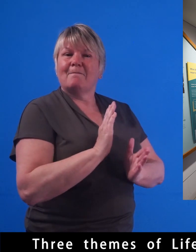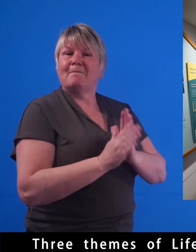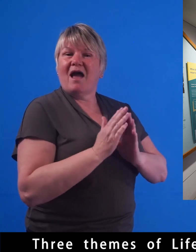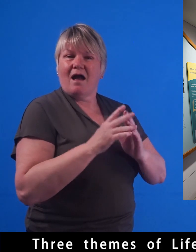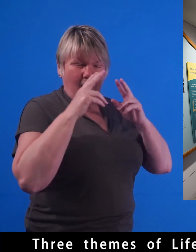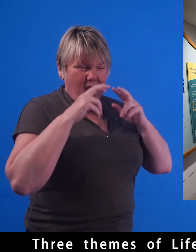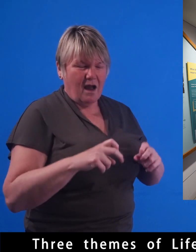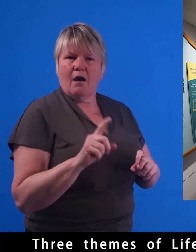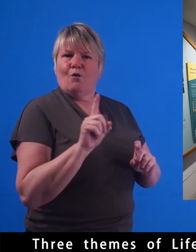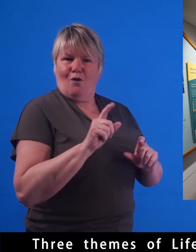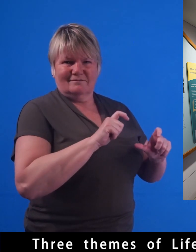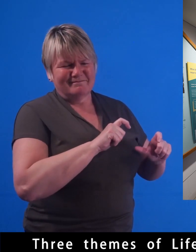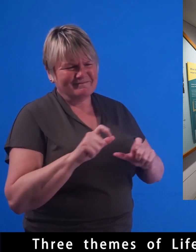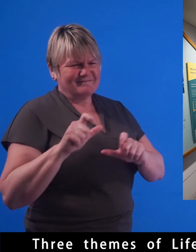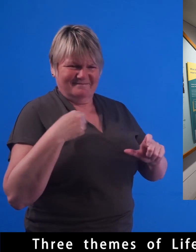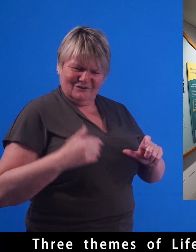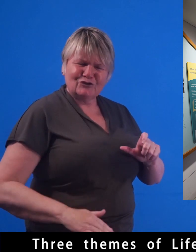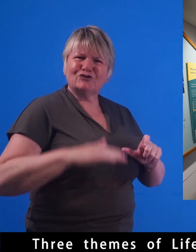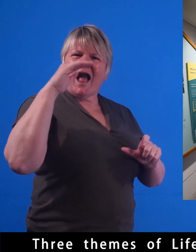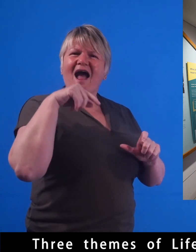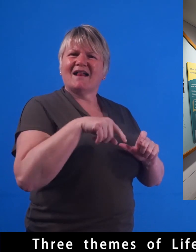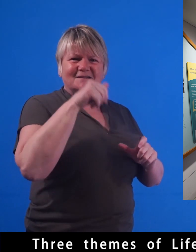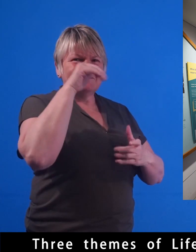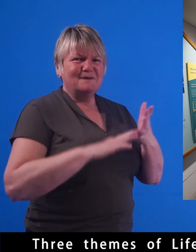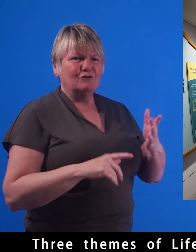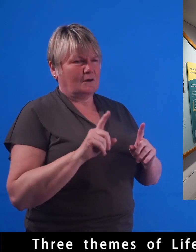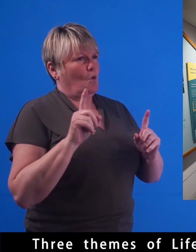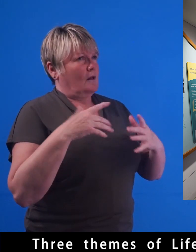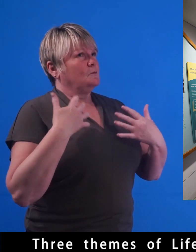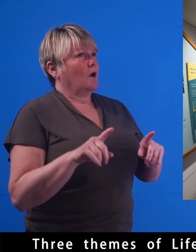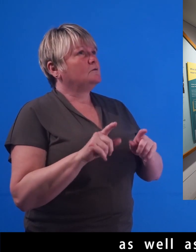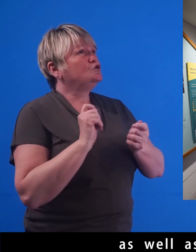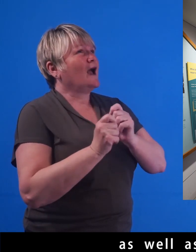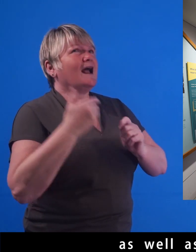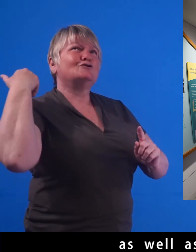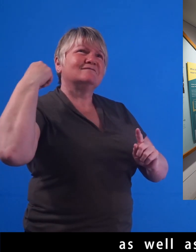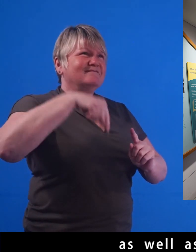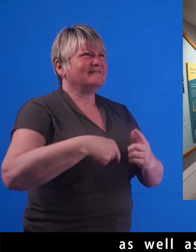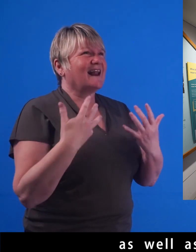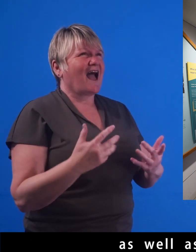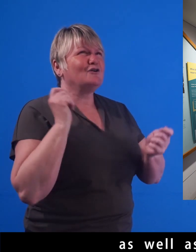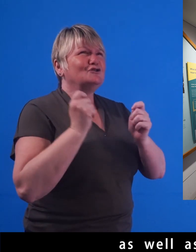and play explore what has remained constant in childhood experience as well as what has changed.